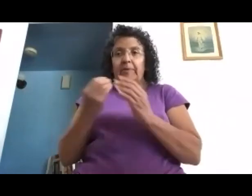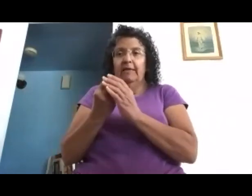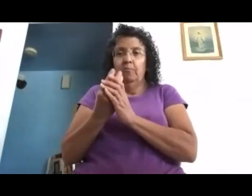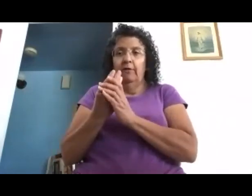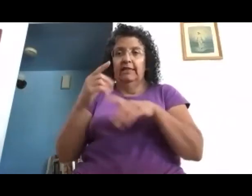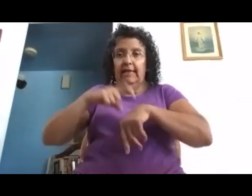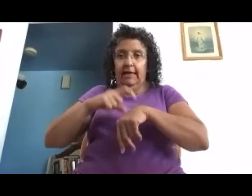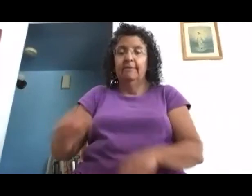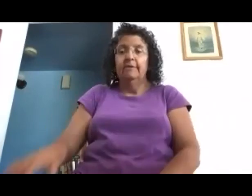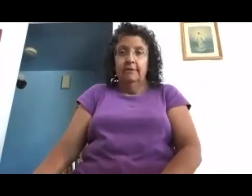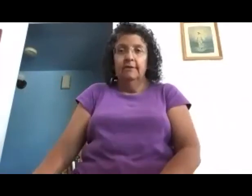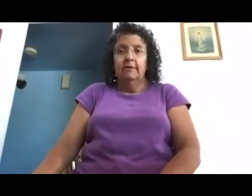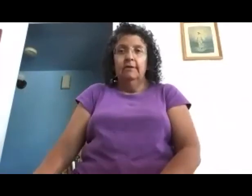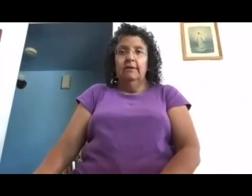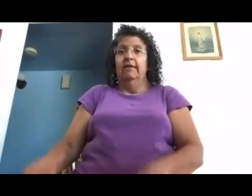variable.